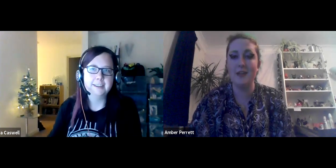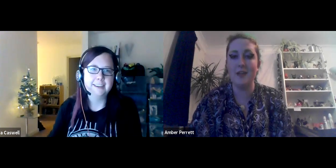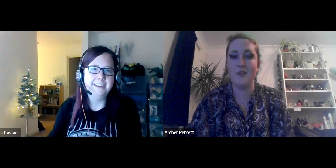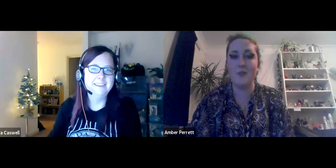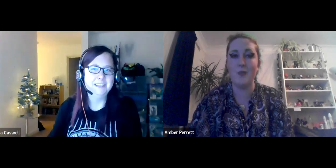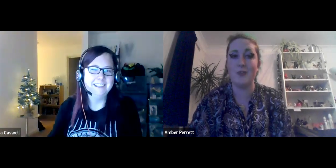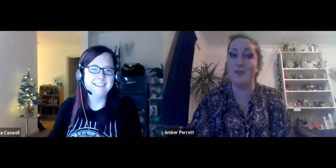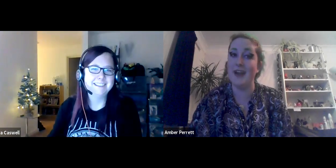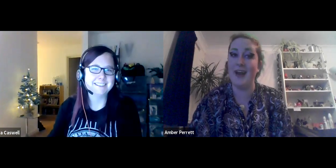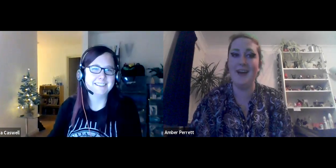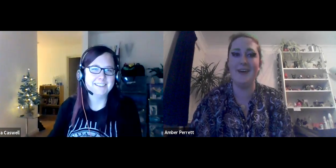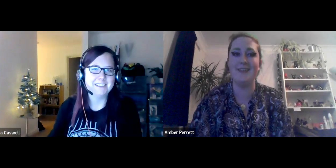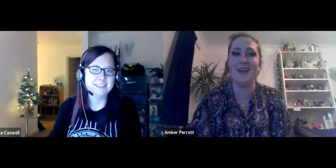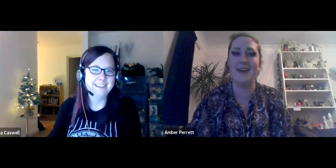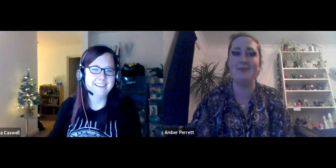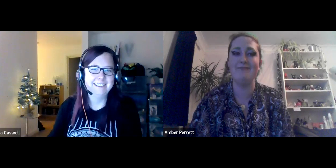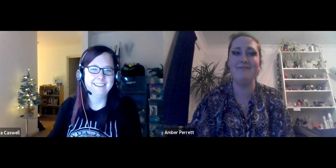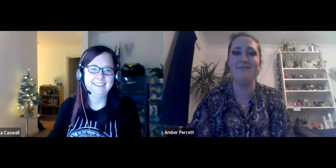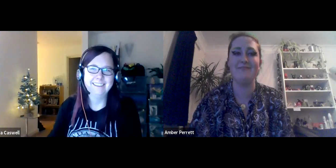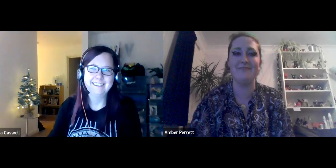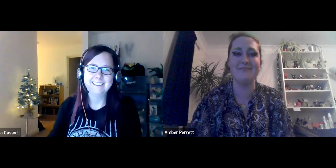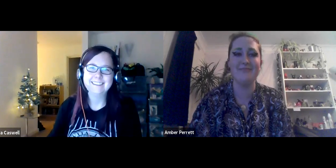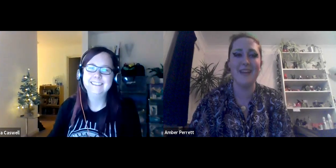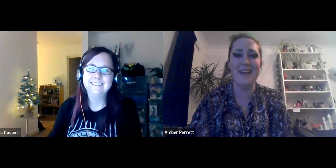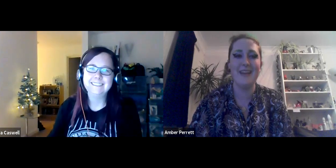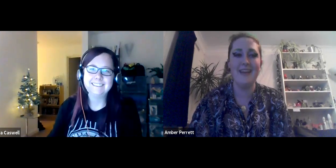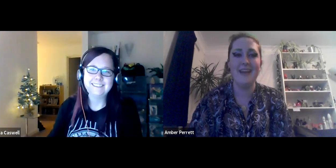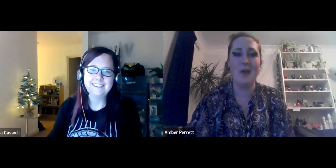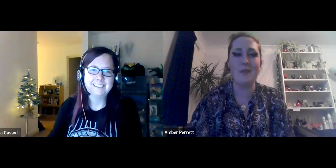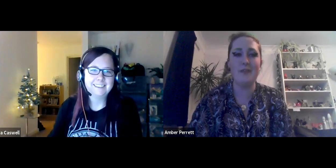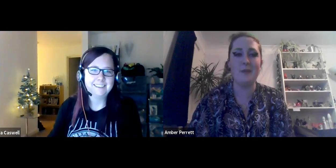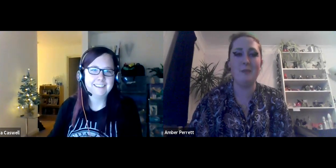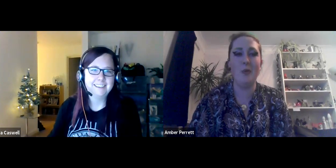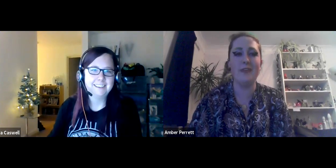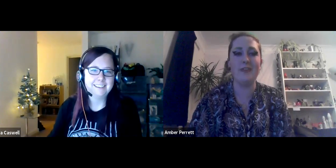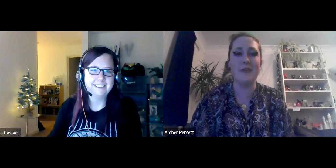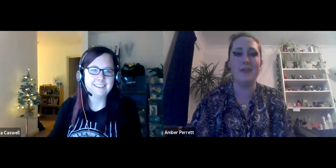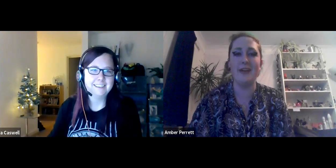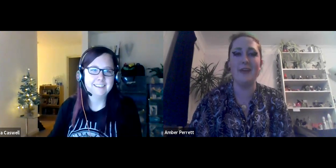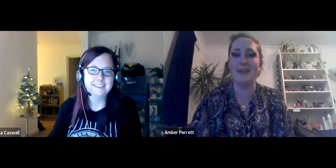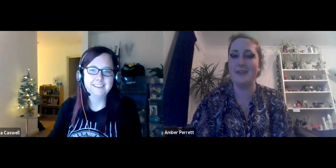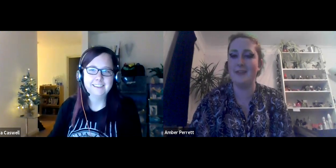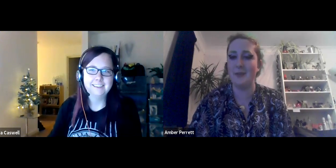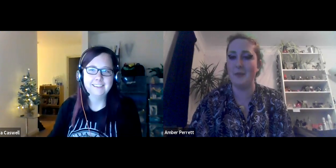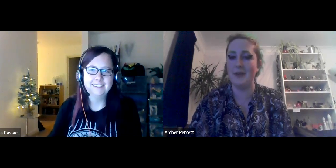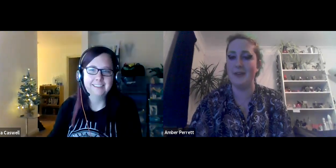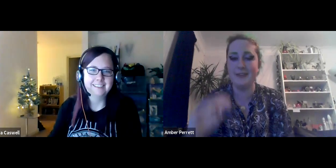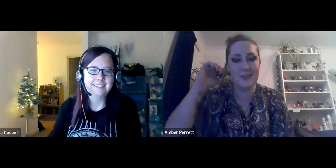key? yeah, I was like, I I was waiting for you to pause it just because I look super